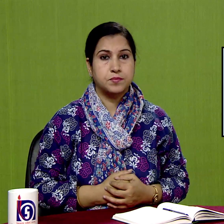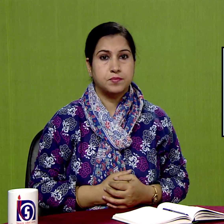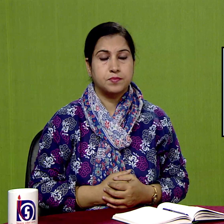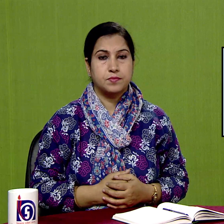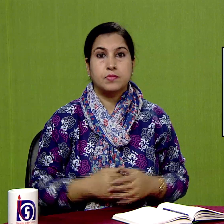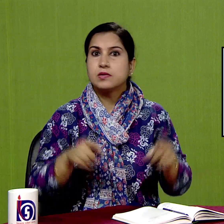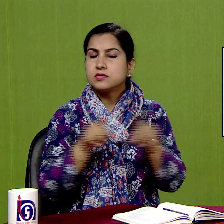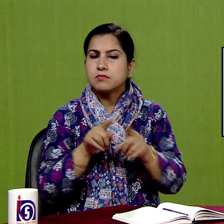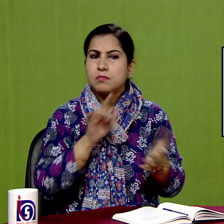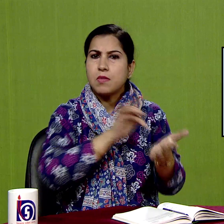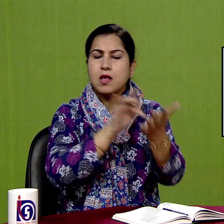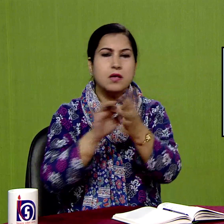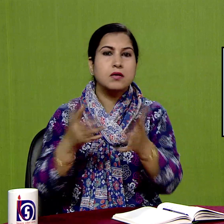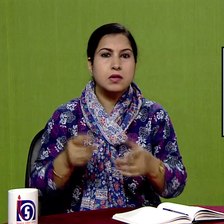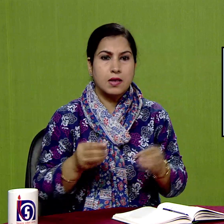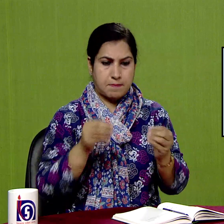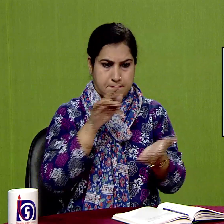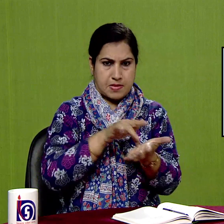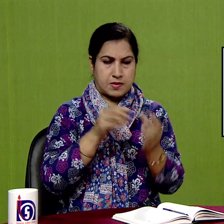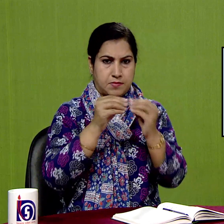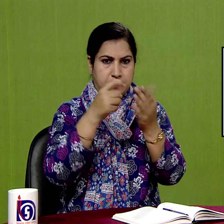like Brahmagiri,